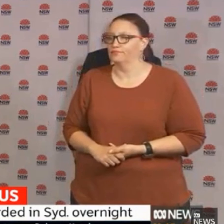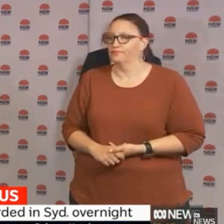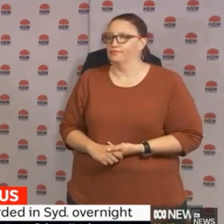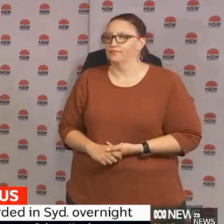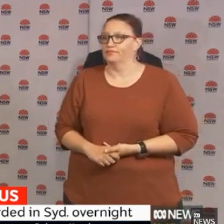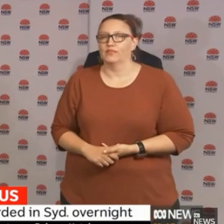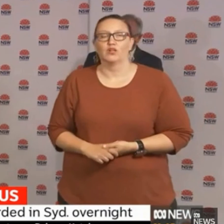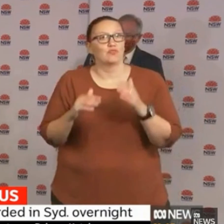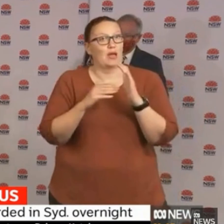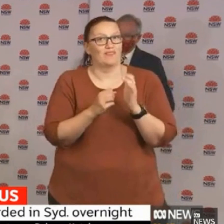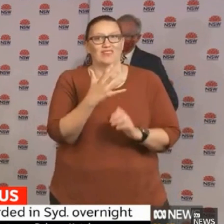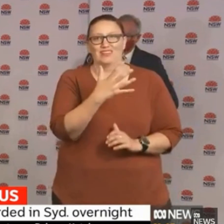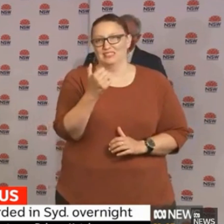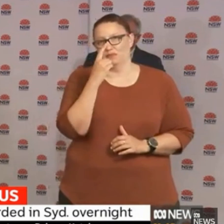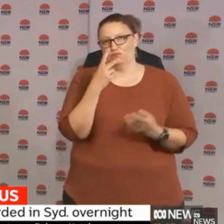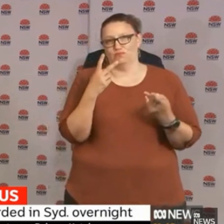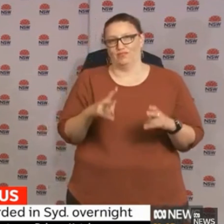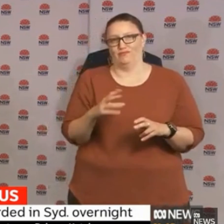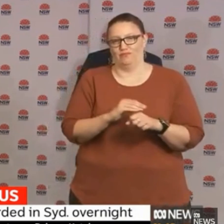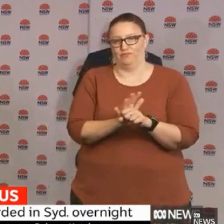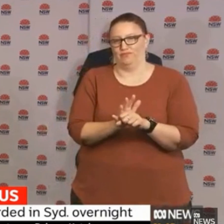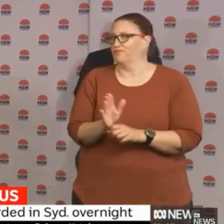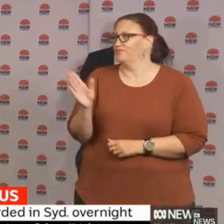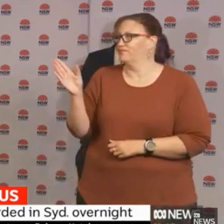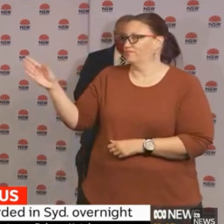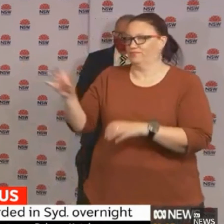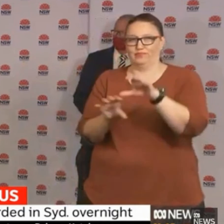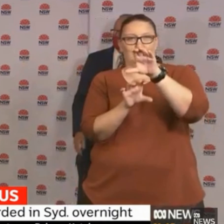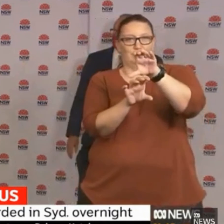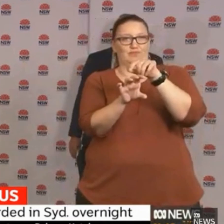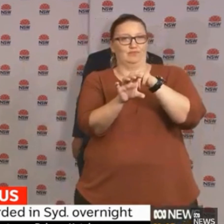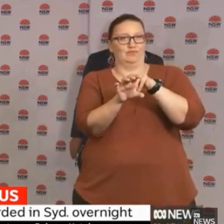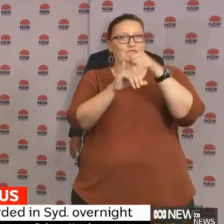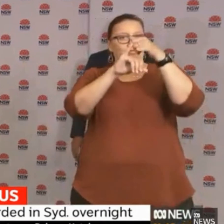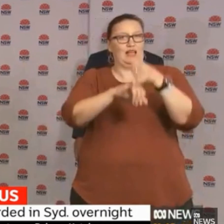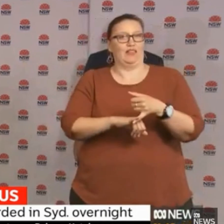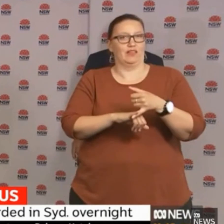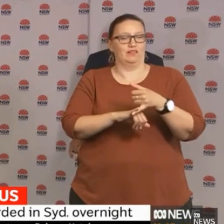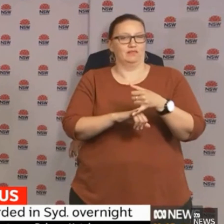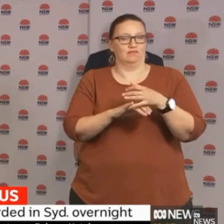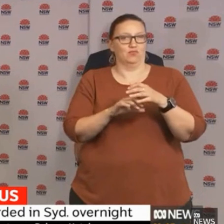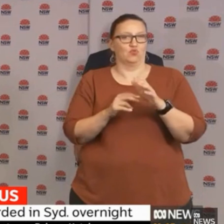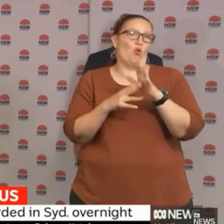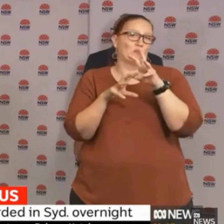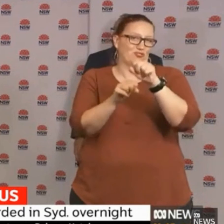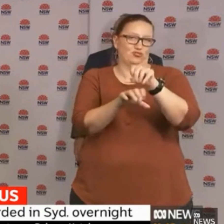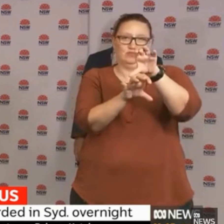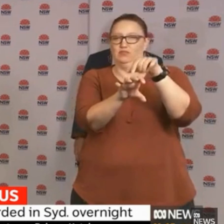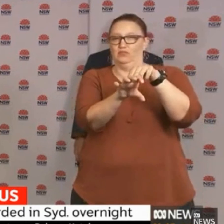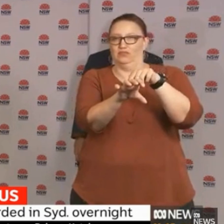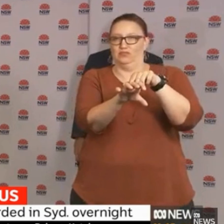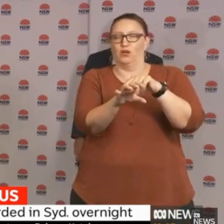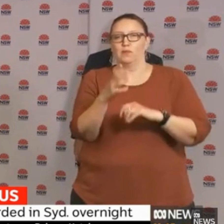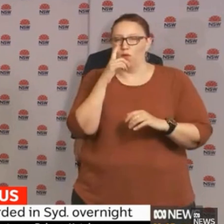numbers have increased to 56. It's on the southern zone of the Northern Beaches. There's obviously been a bit of